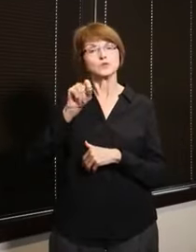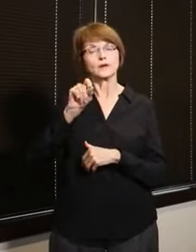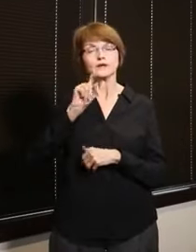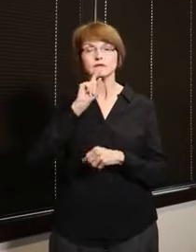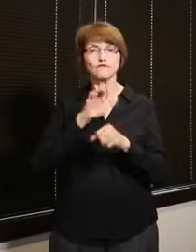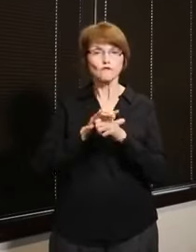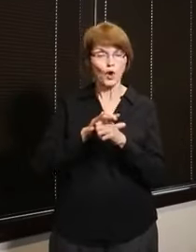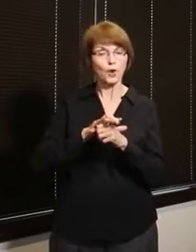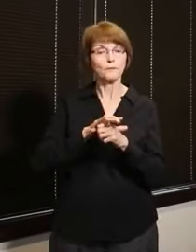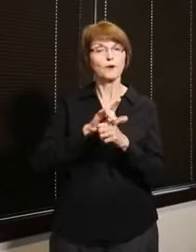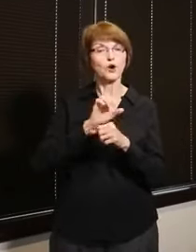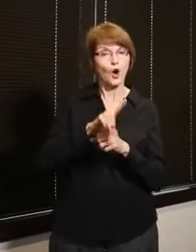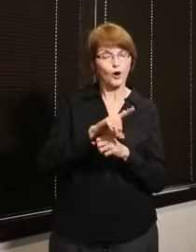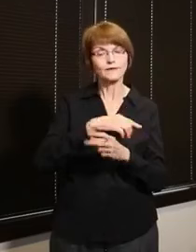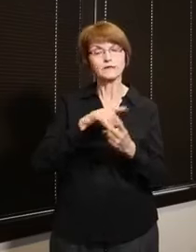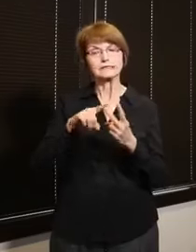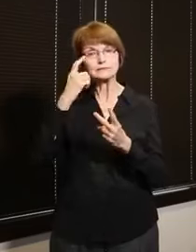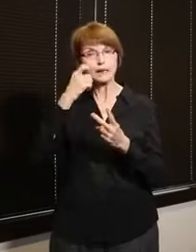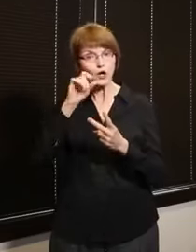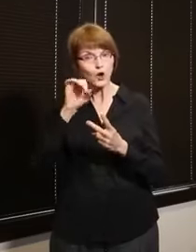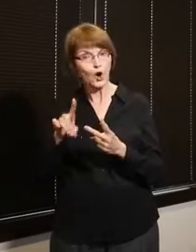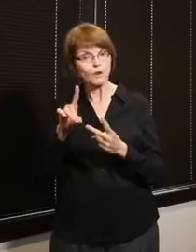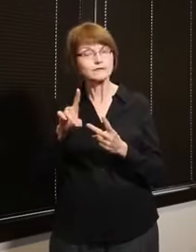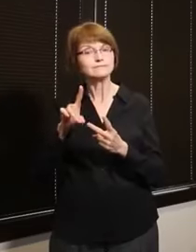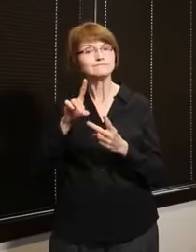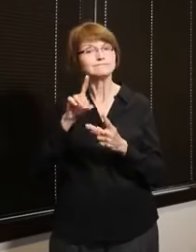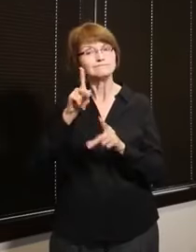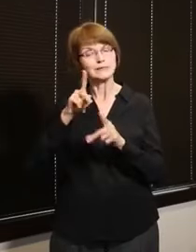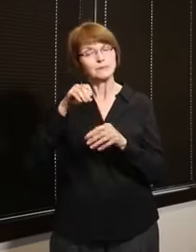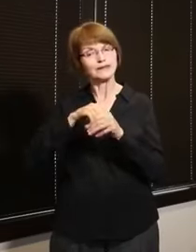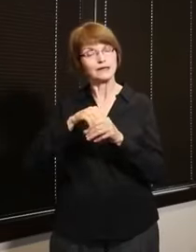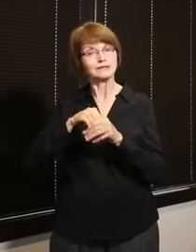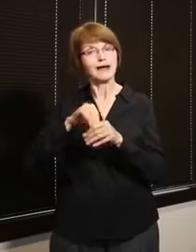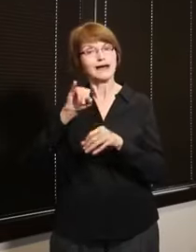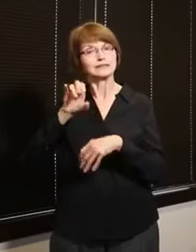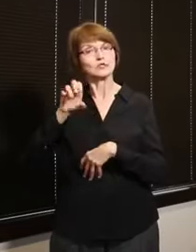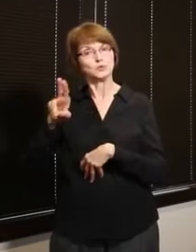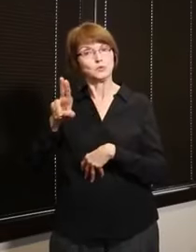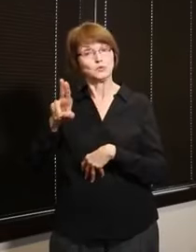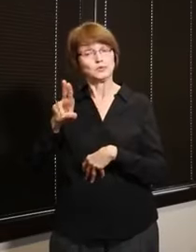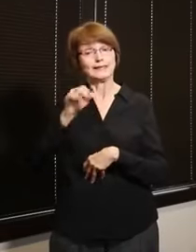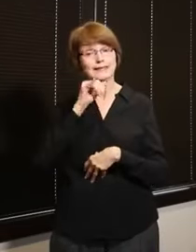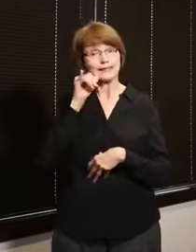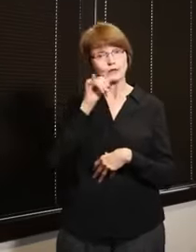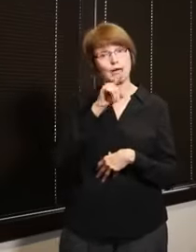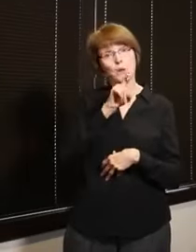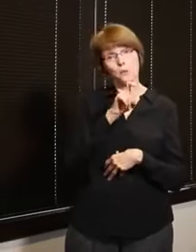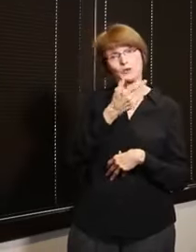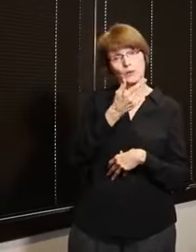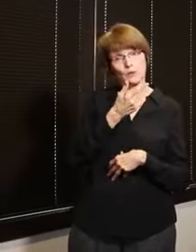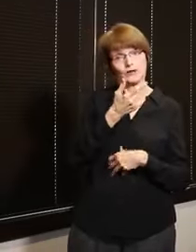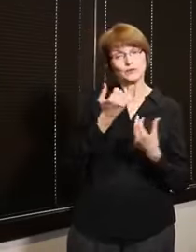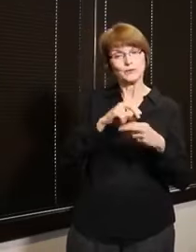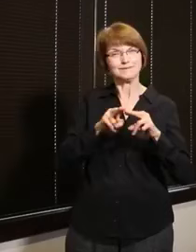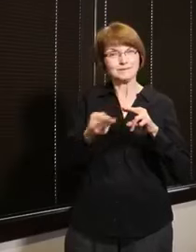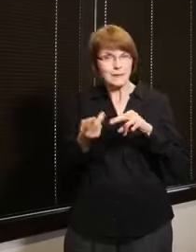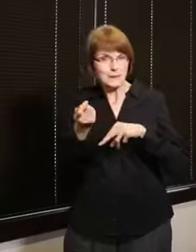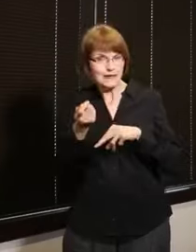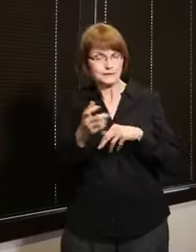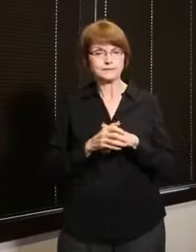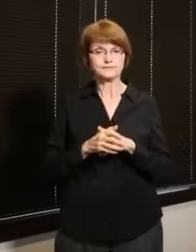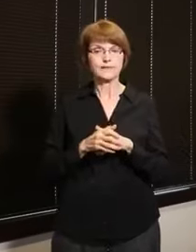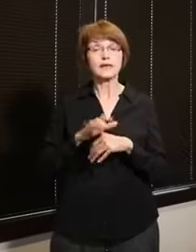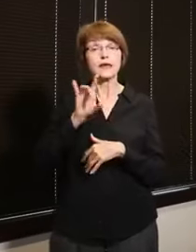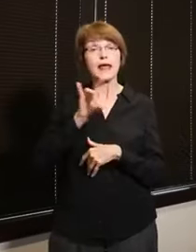COVID or suspected COVID patients in our intensive care units, and that's down slightly from 121 yesterday. And we